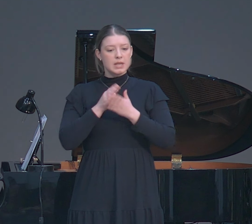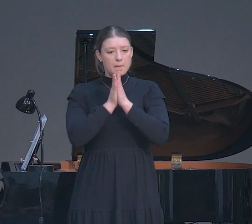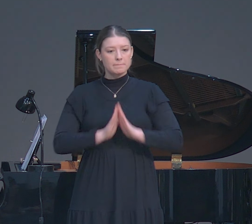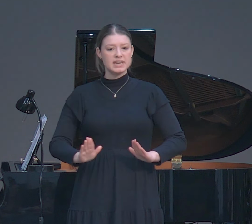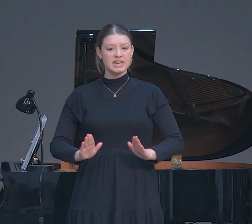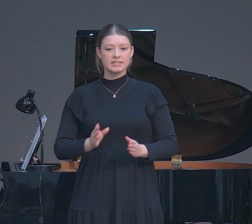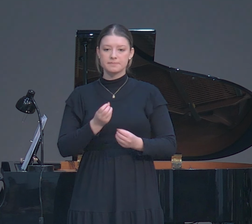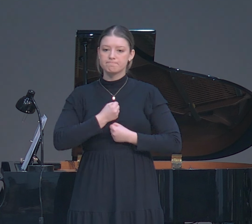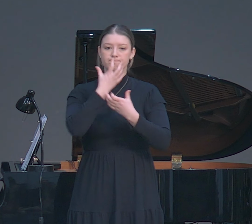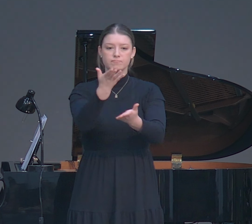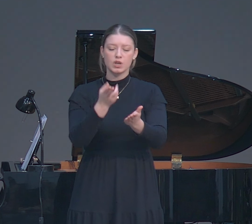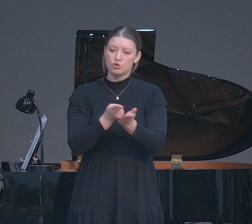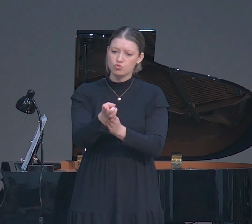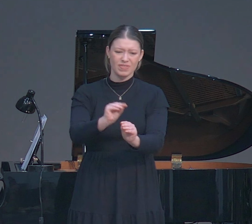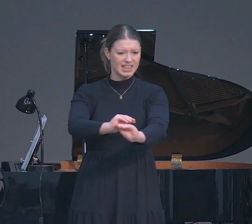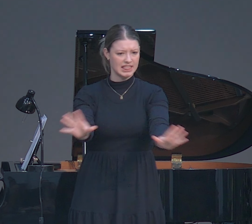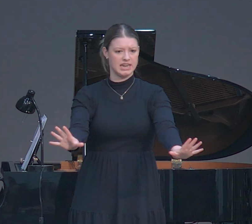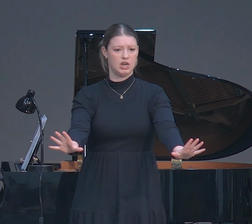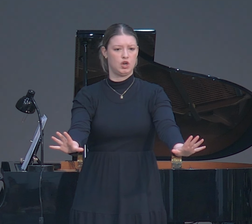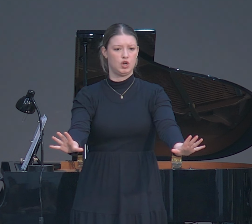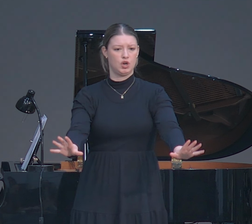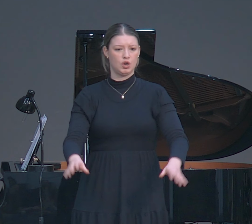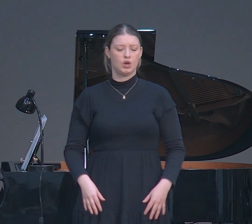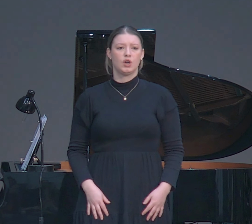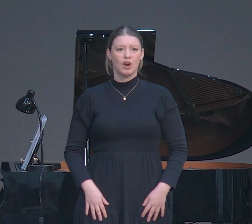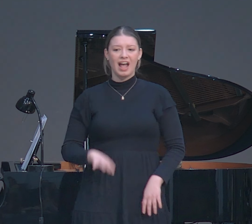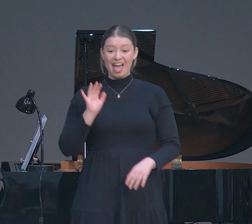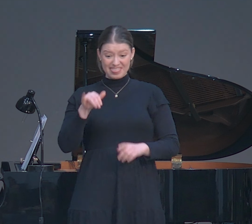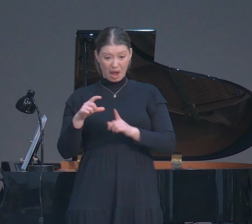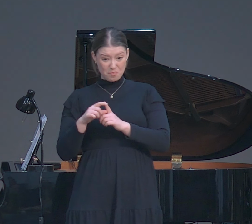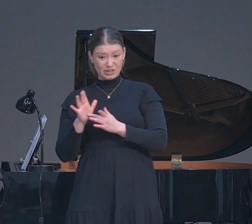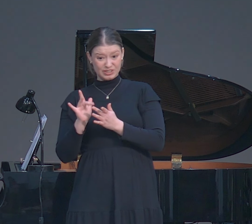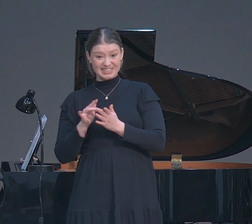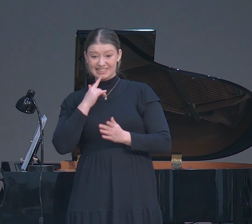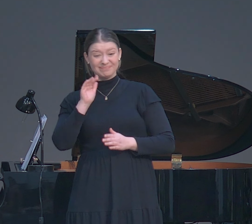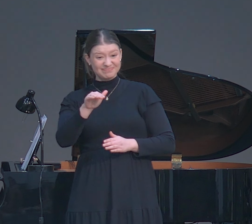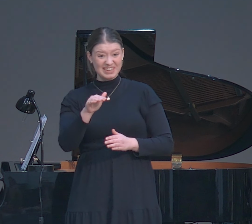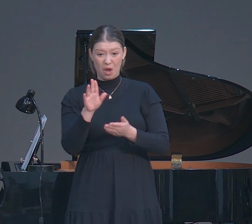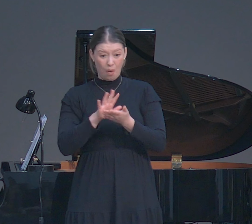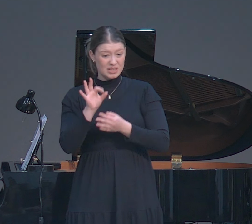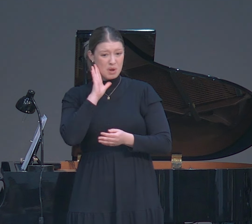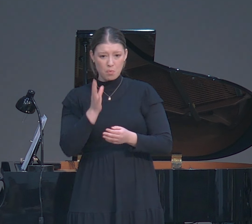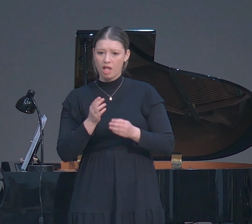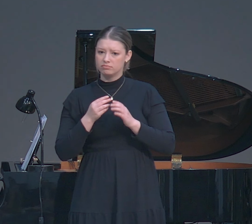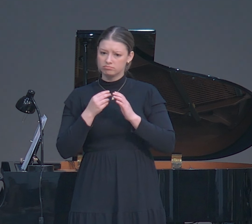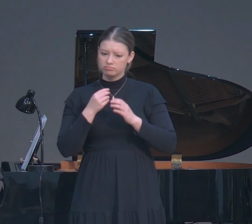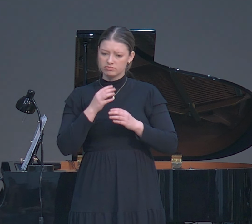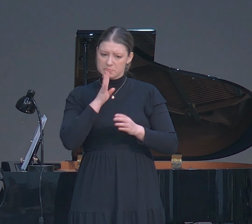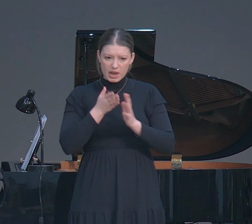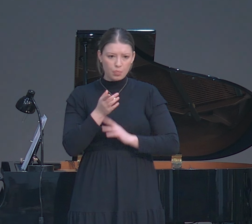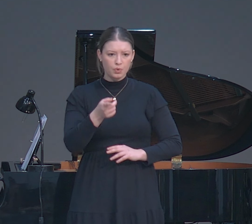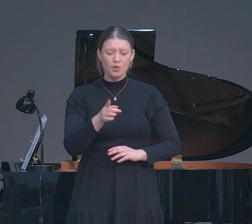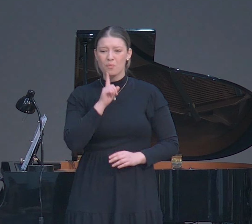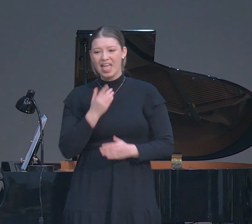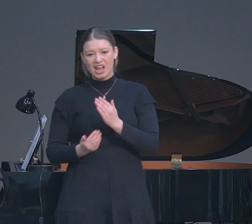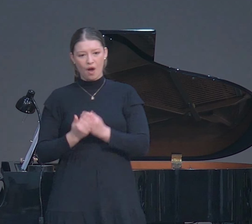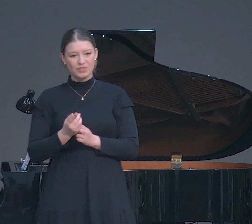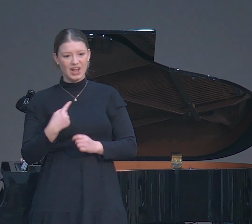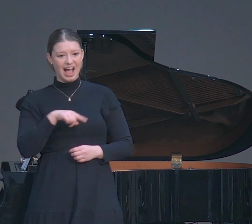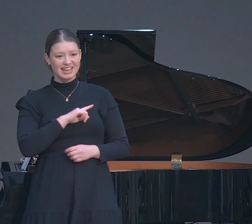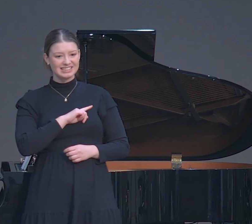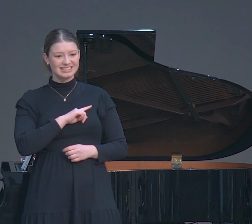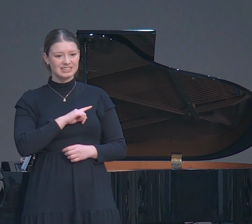truth. I think these words of Jesus are really comforting for us. The question is, should we expect God to give us